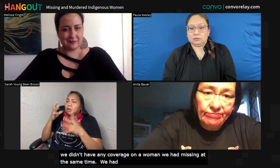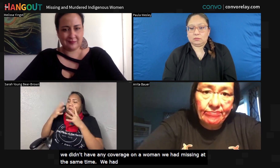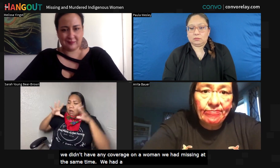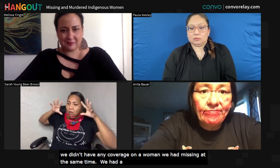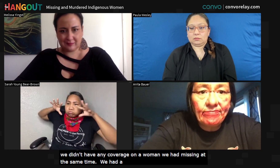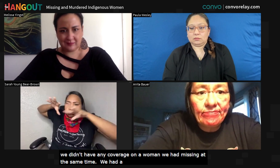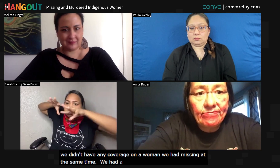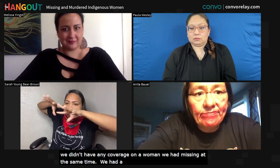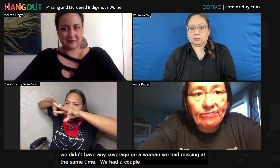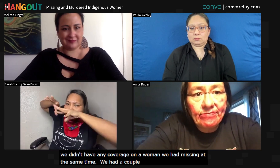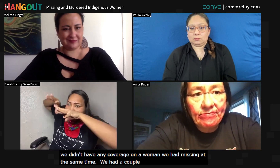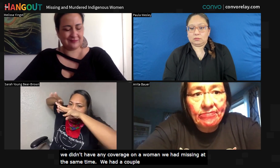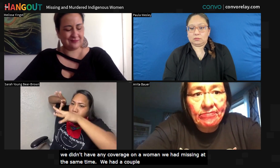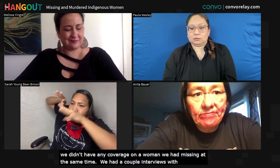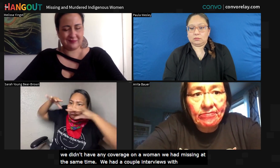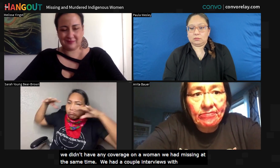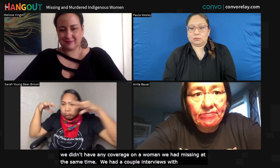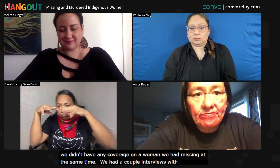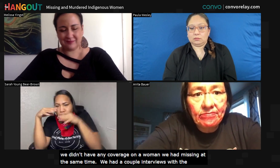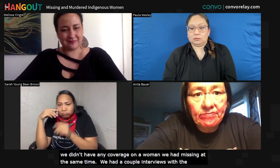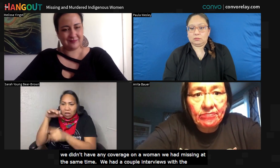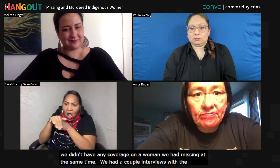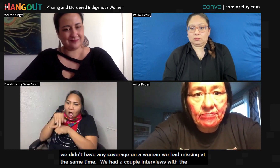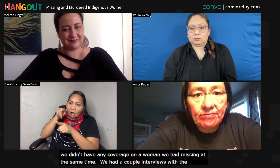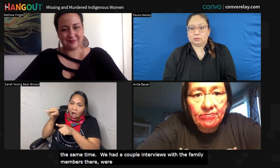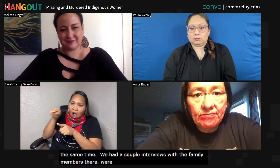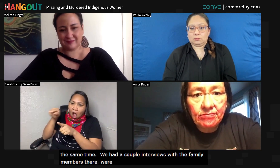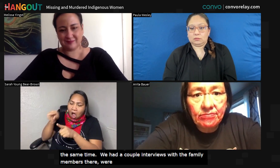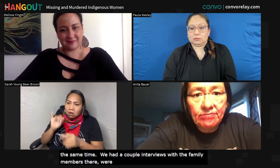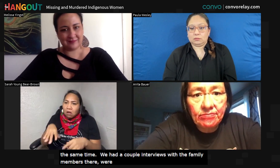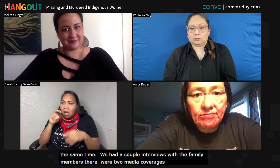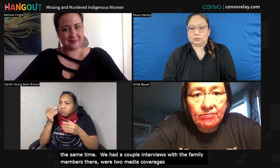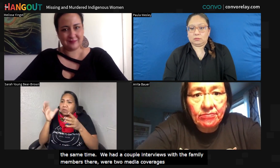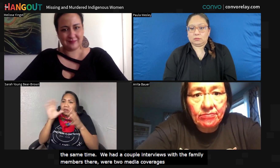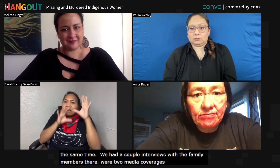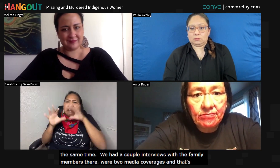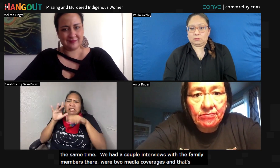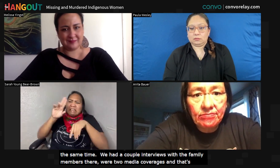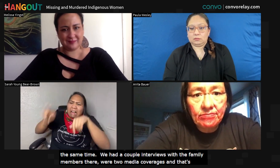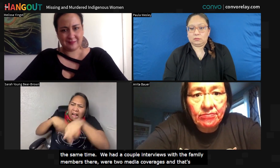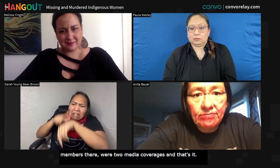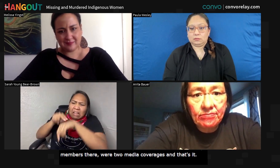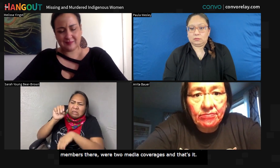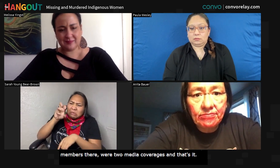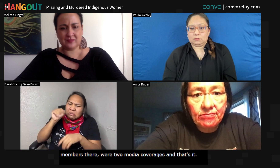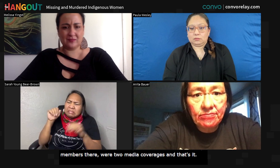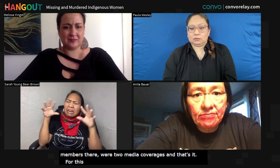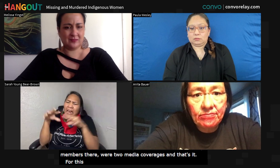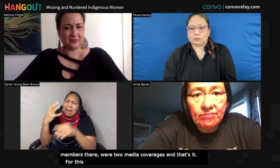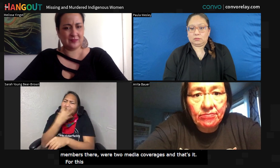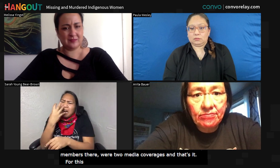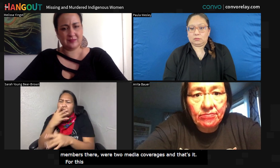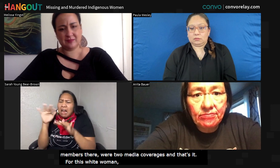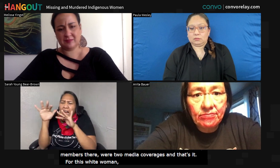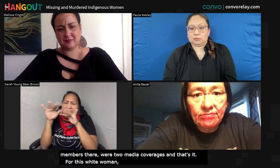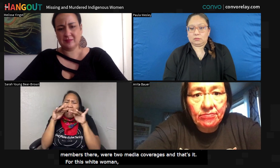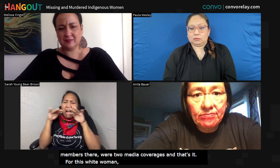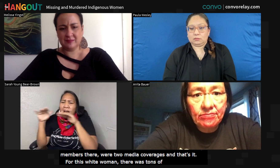media coverages, and that's it. But for this white woman, there was tons of coverage all over the TV. It's on national news.